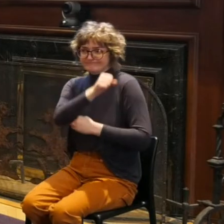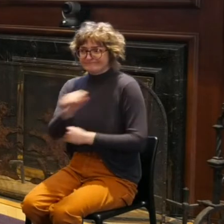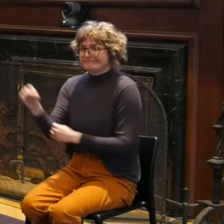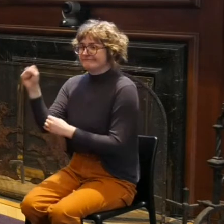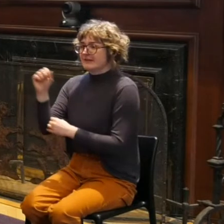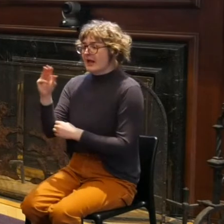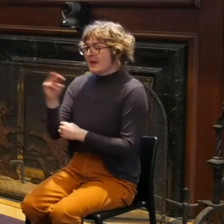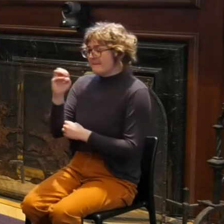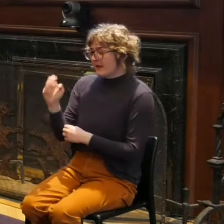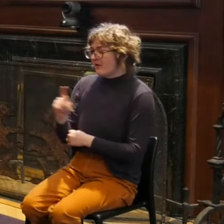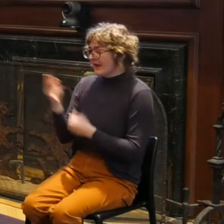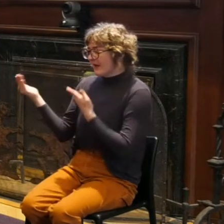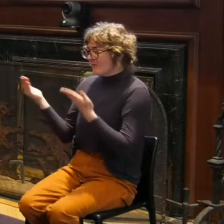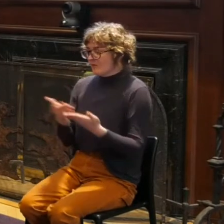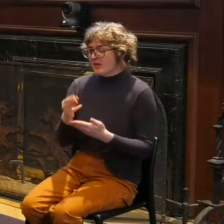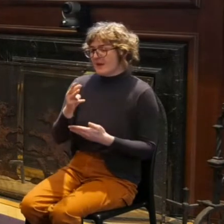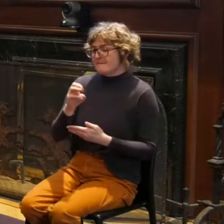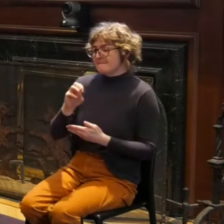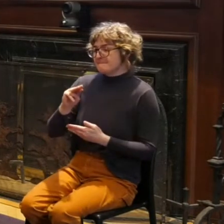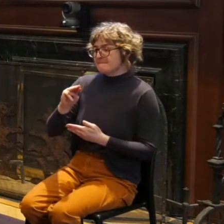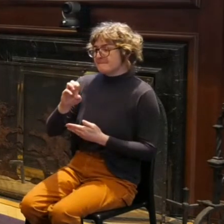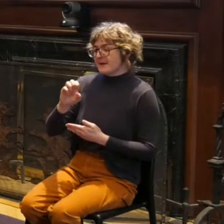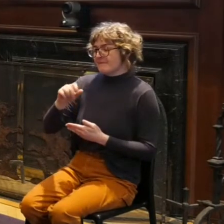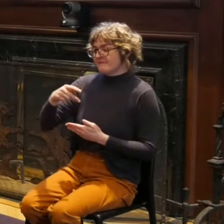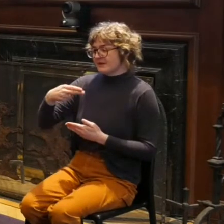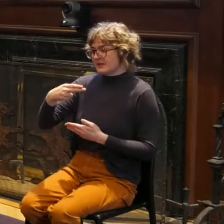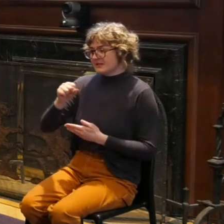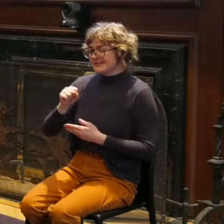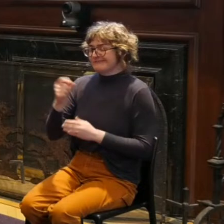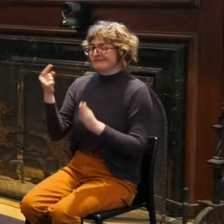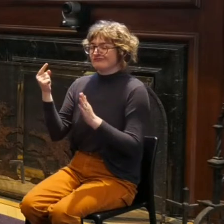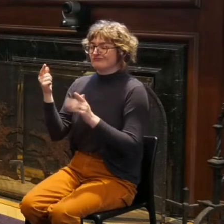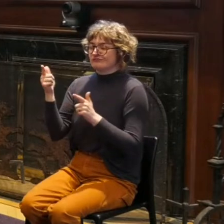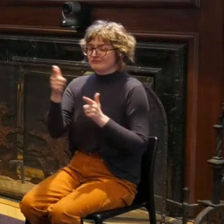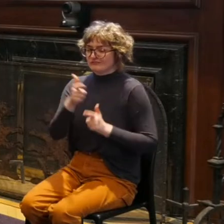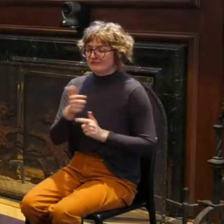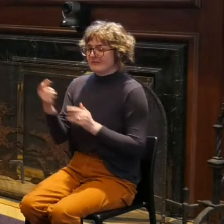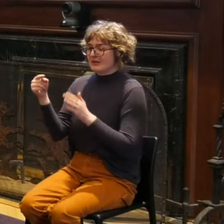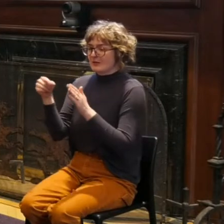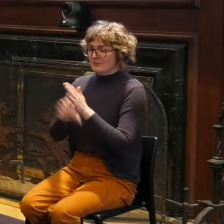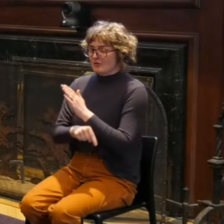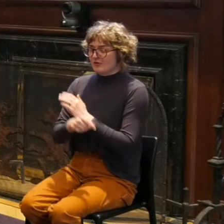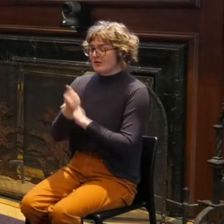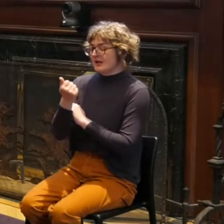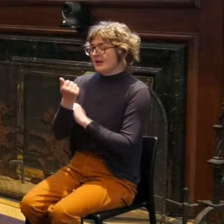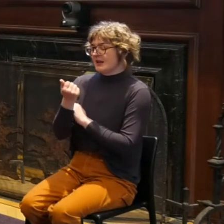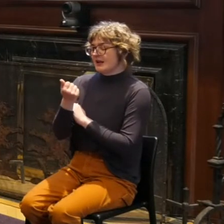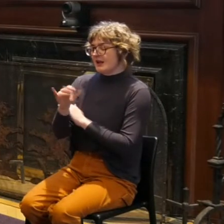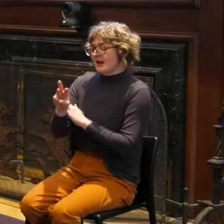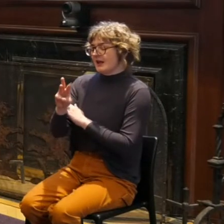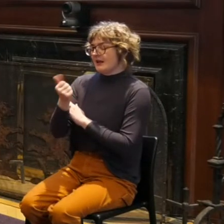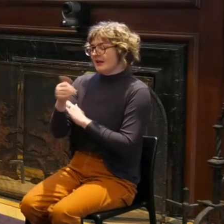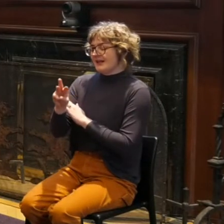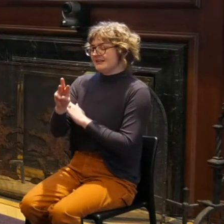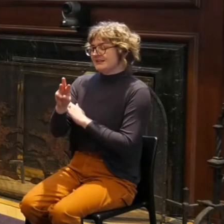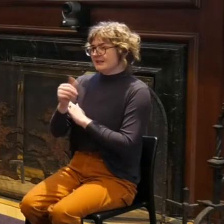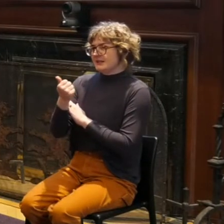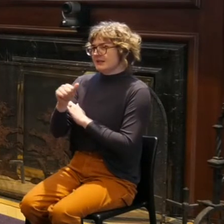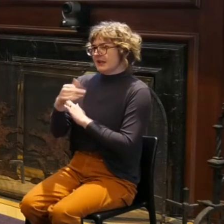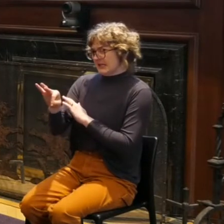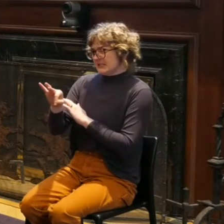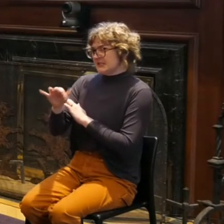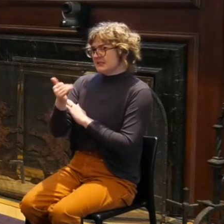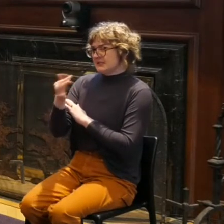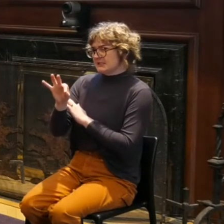King to Memphis 2 months later, where he was assassinated in April 1968. One,